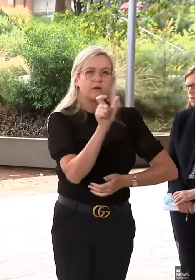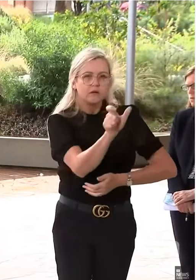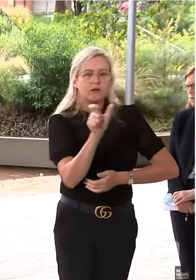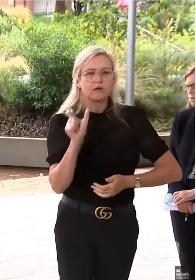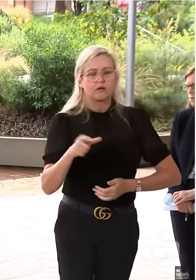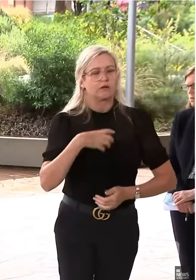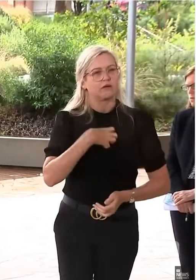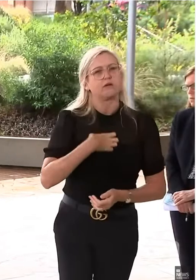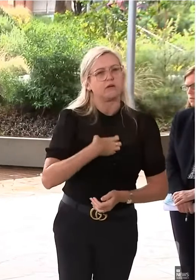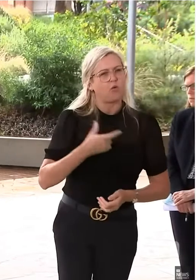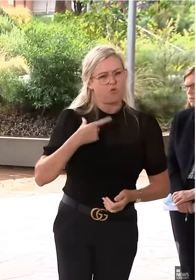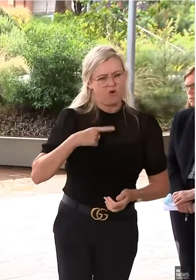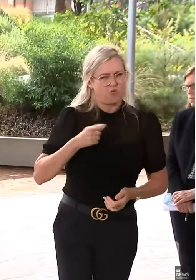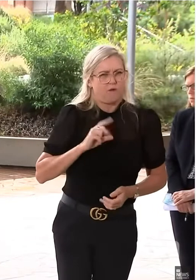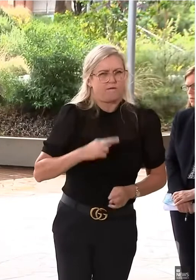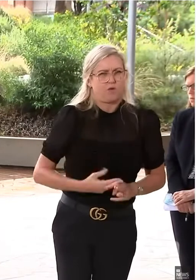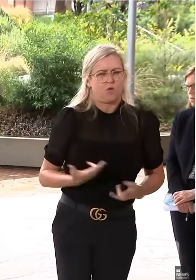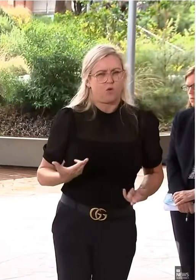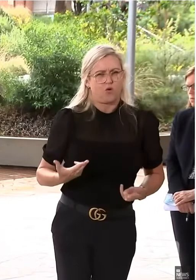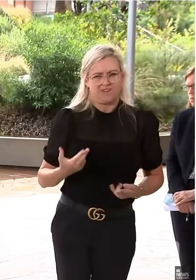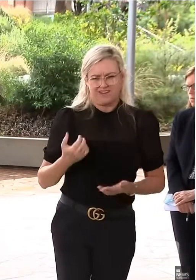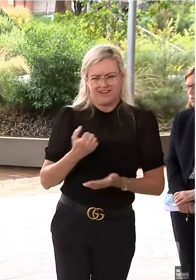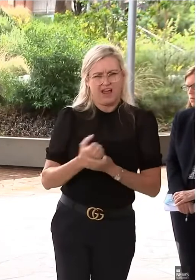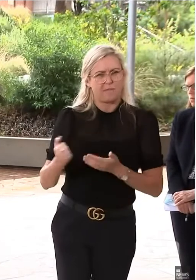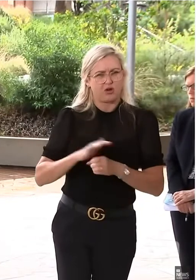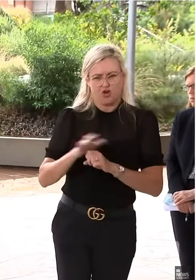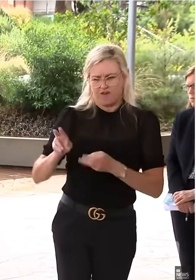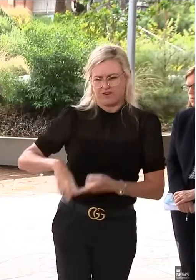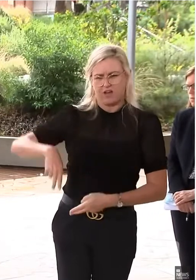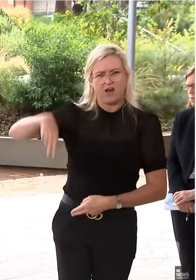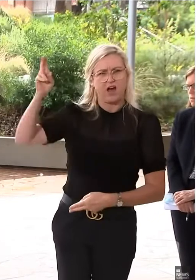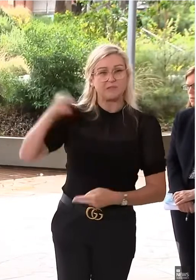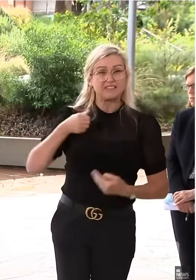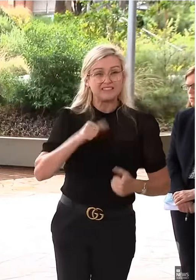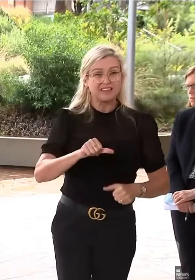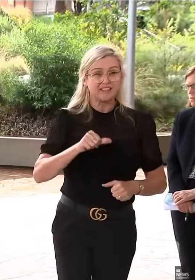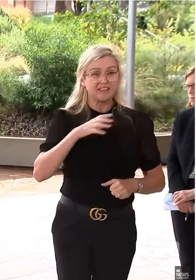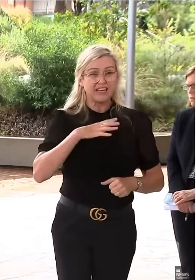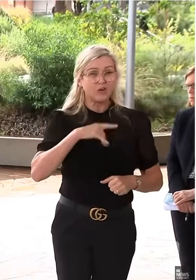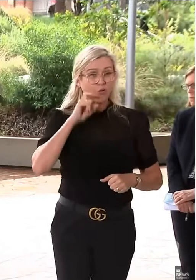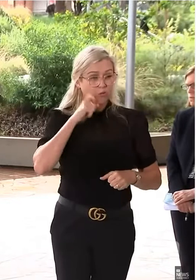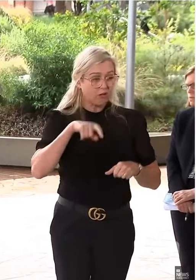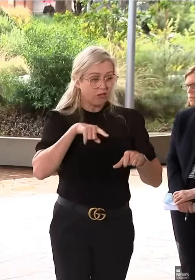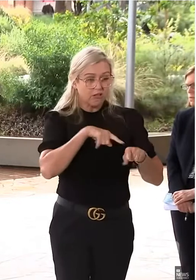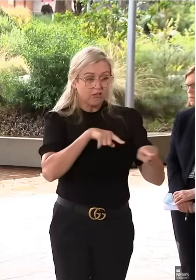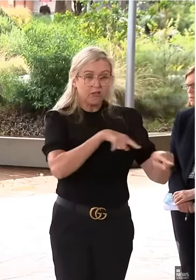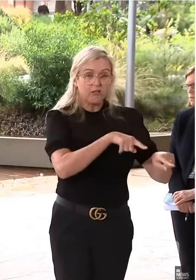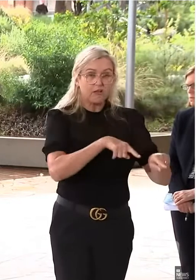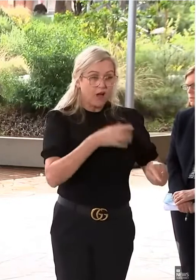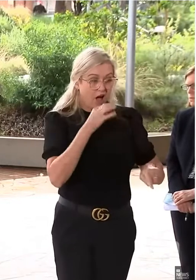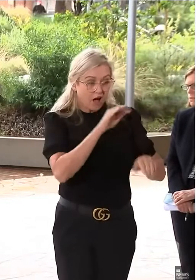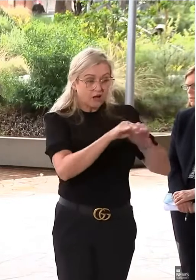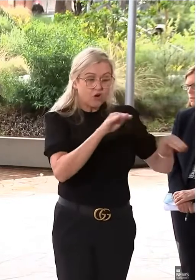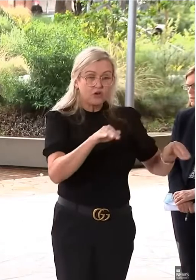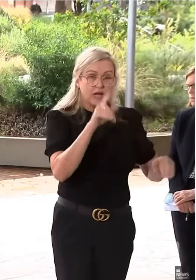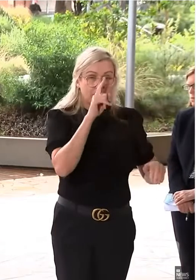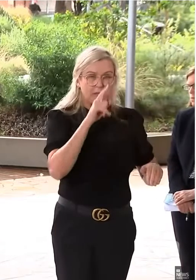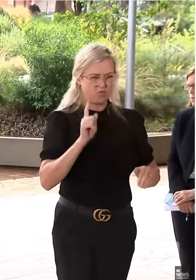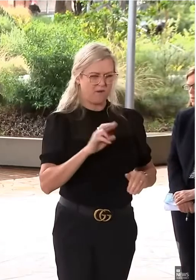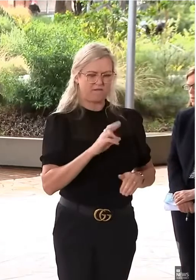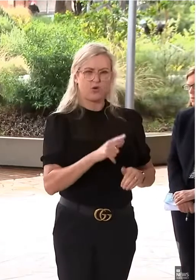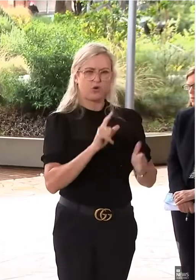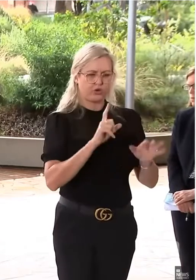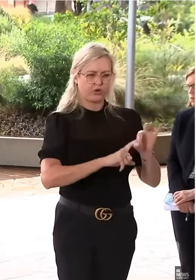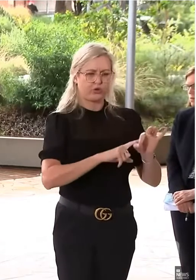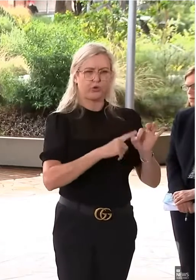30,000 cases a day? Is that contact tracing information still important, or could we move to just HDs and digital labels? Look, I think